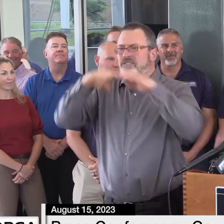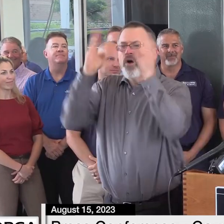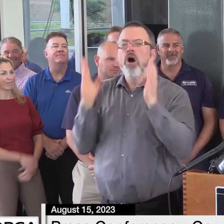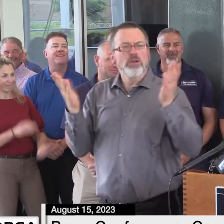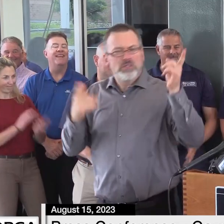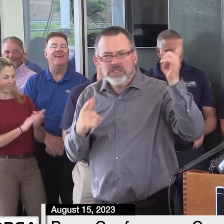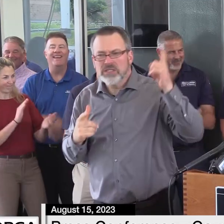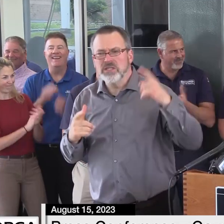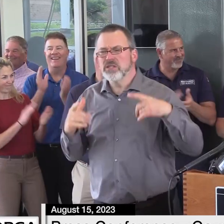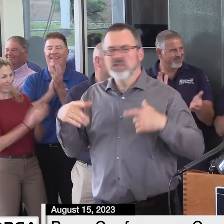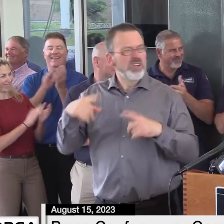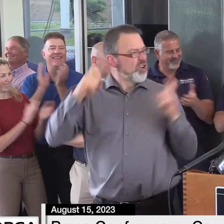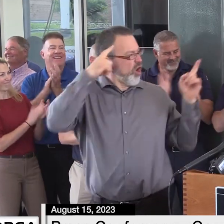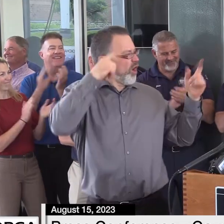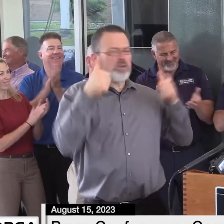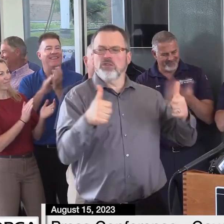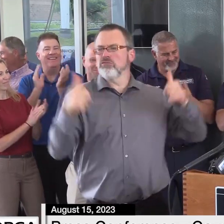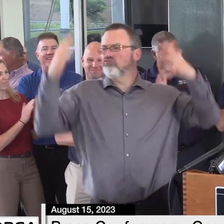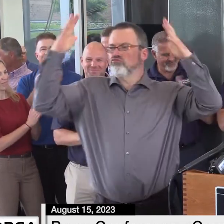governor.